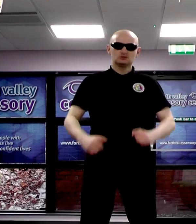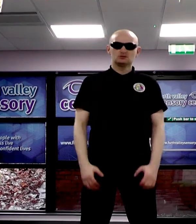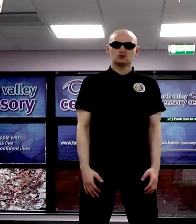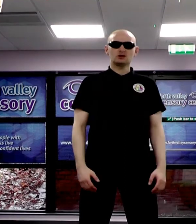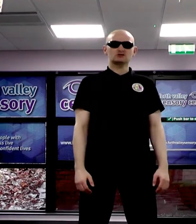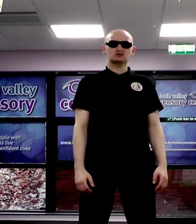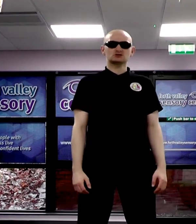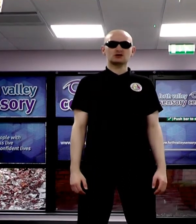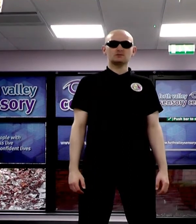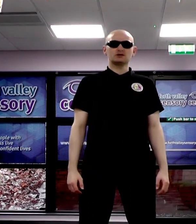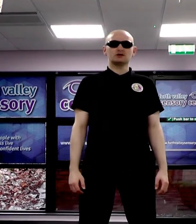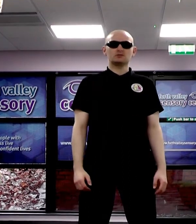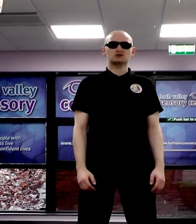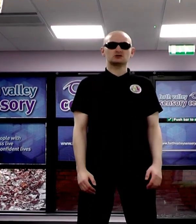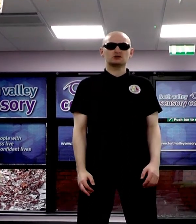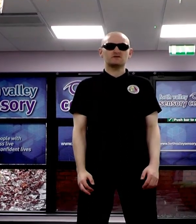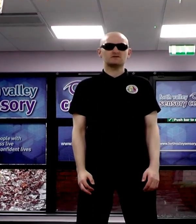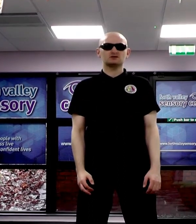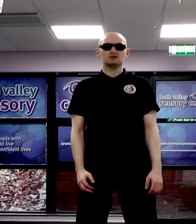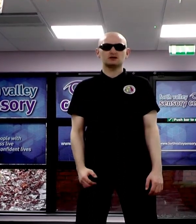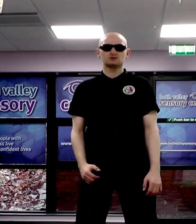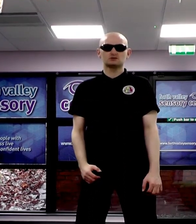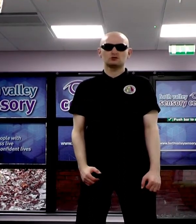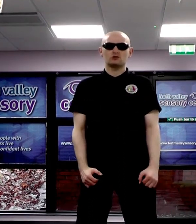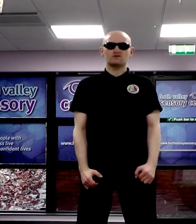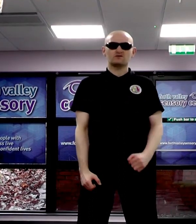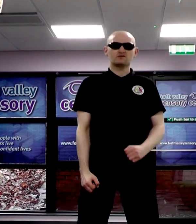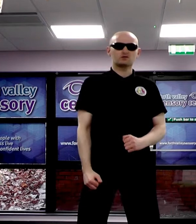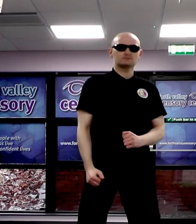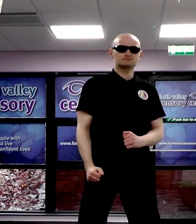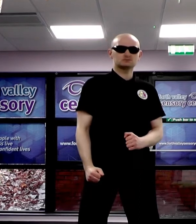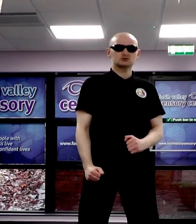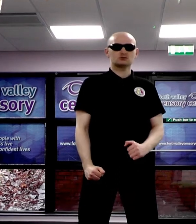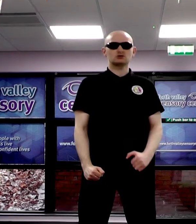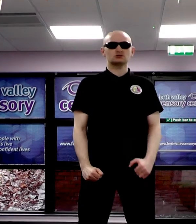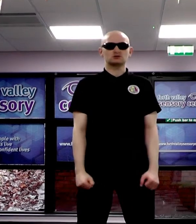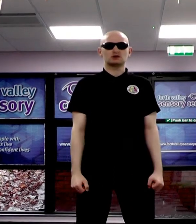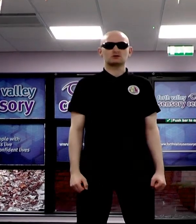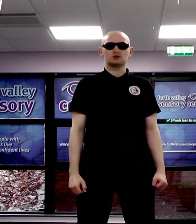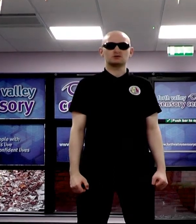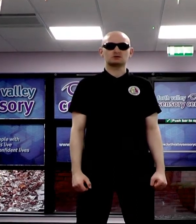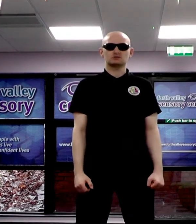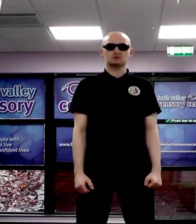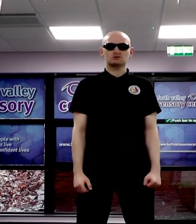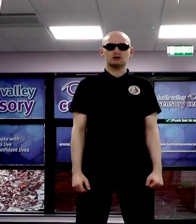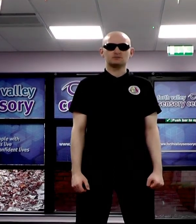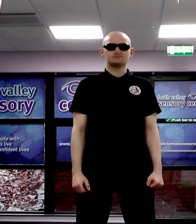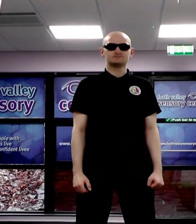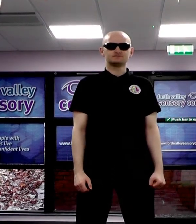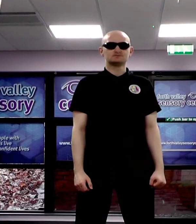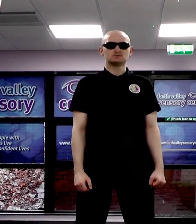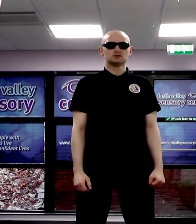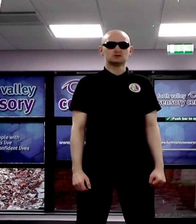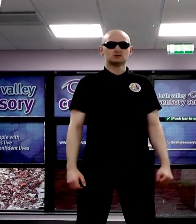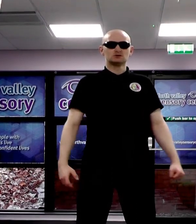Now when I was describing that, I mentioned lifting your heel off the floor. So we're going to do that a couple of times, okay?